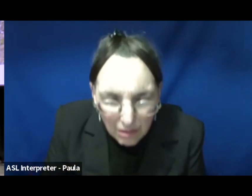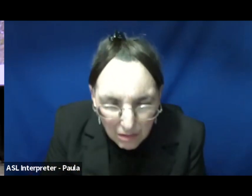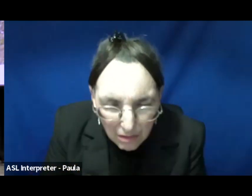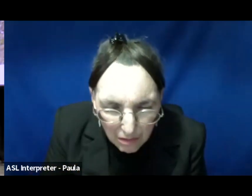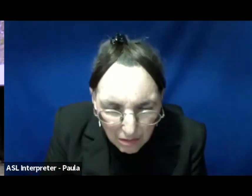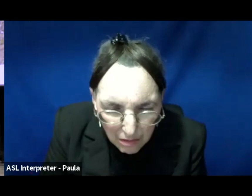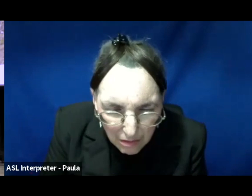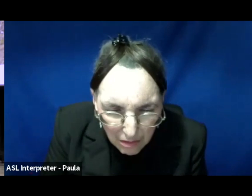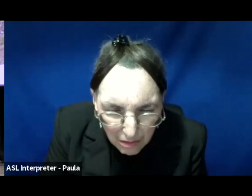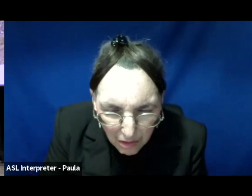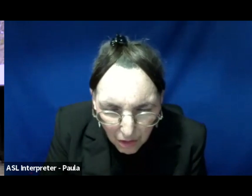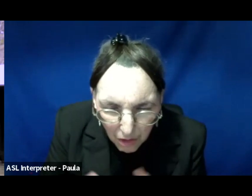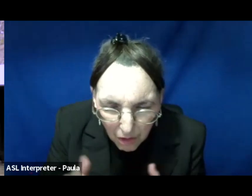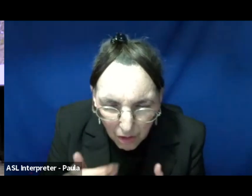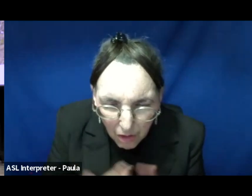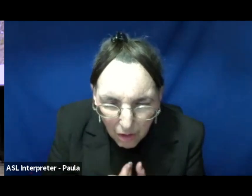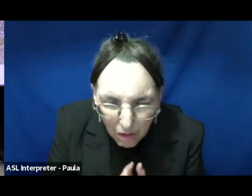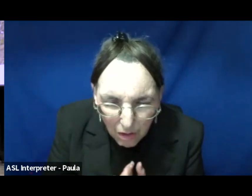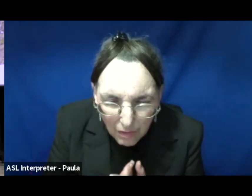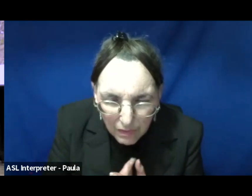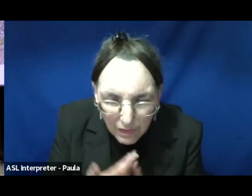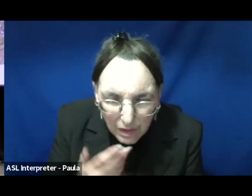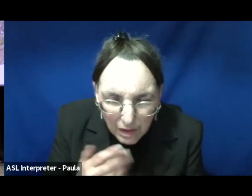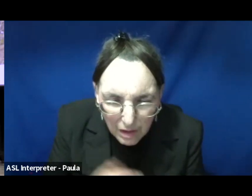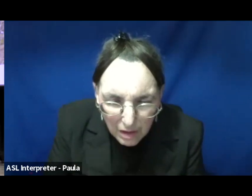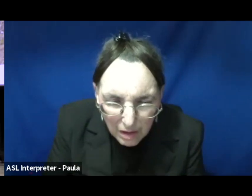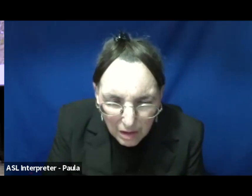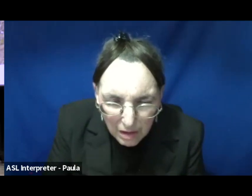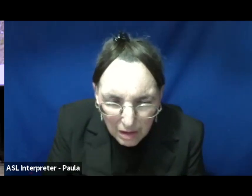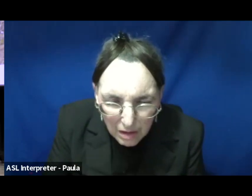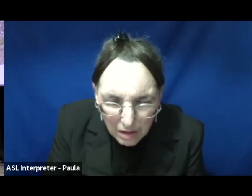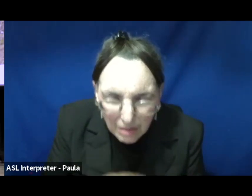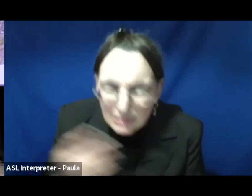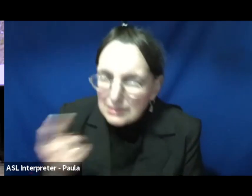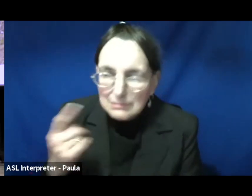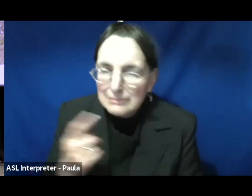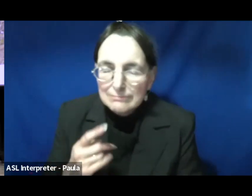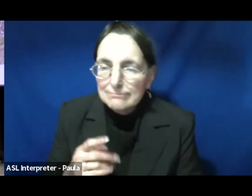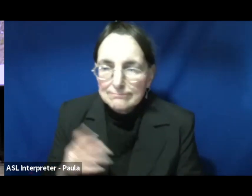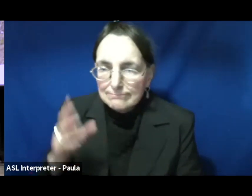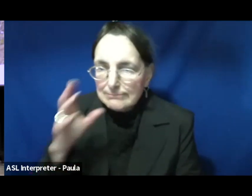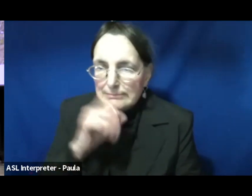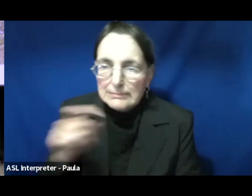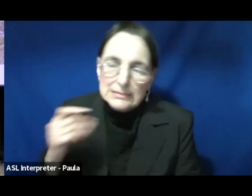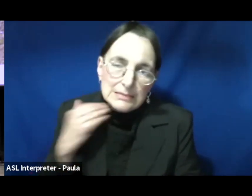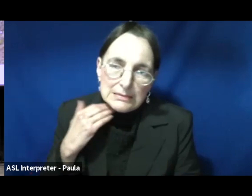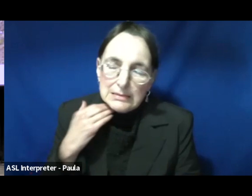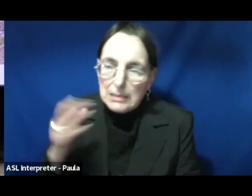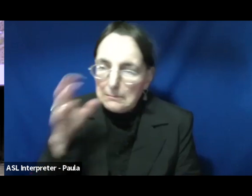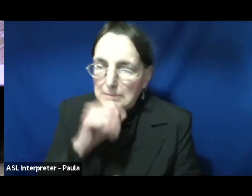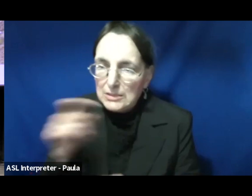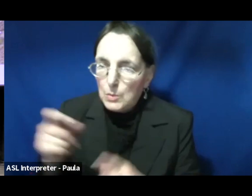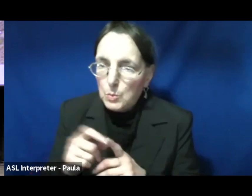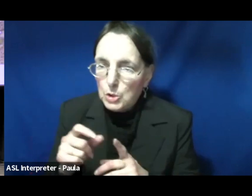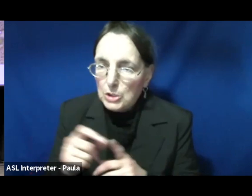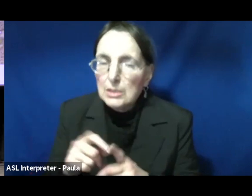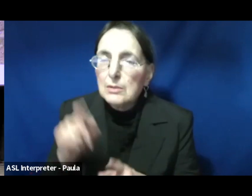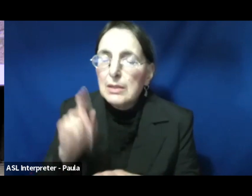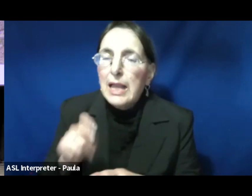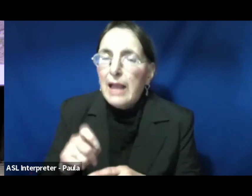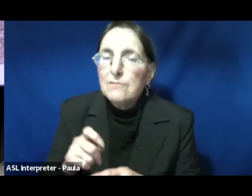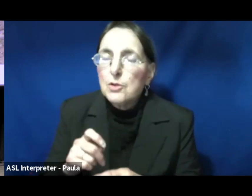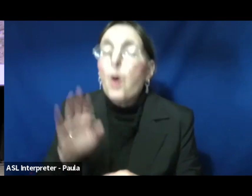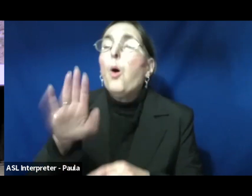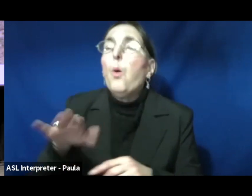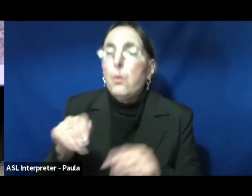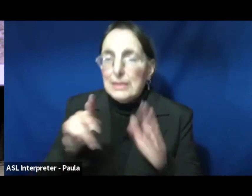in regular composting, we cover the compost with tarp to heat it up, to pasteurize it so we can kill the weed seeds and the pathogens. That's what we're doing